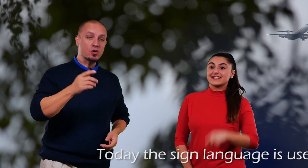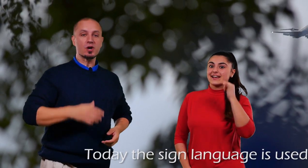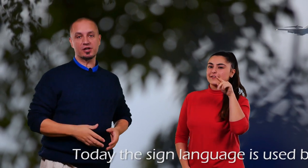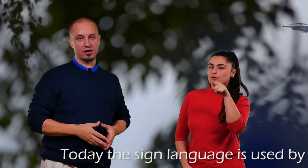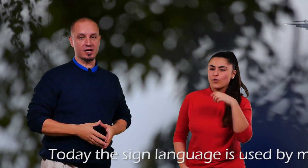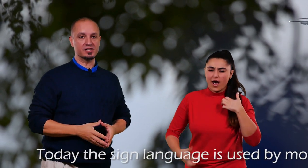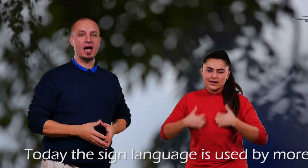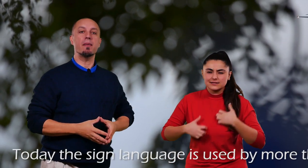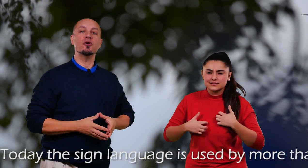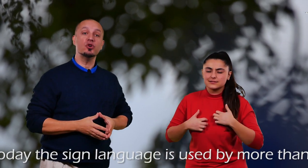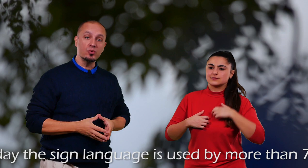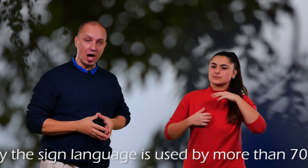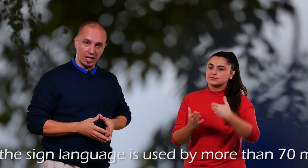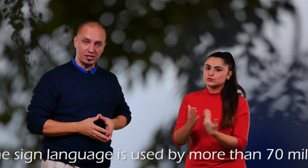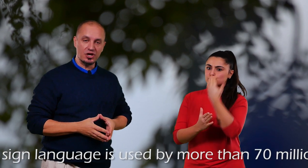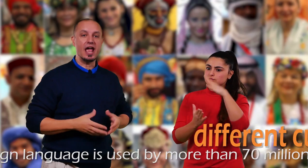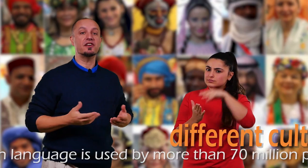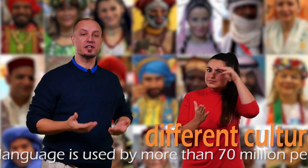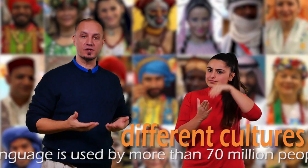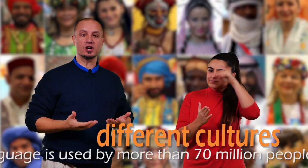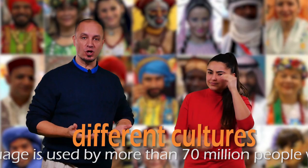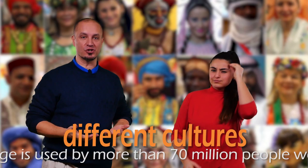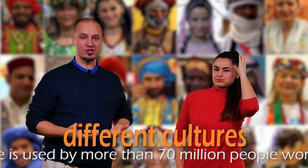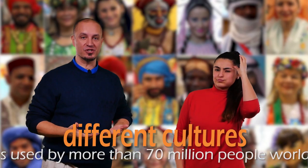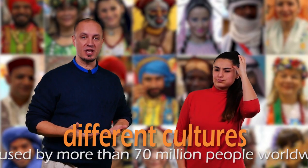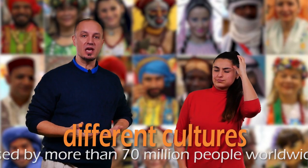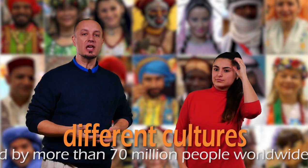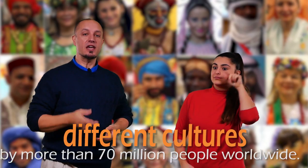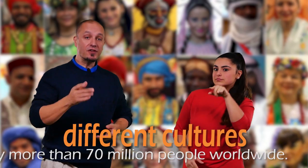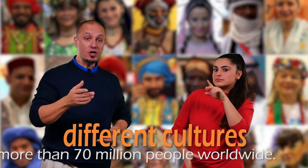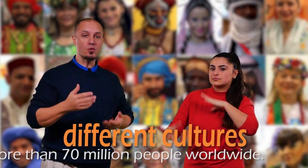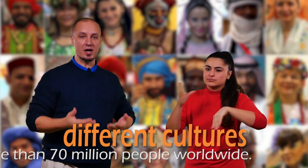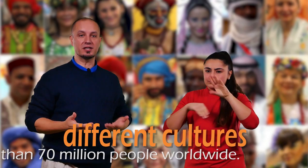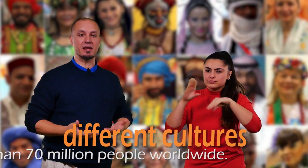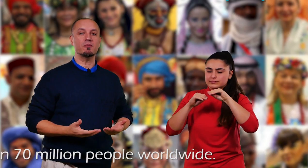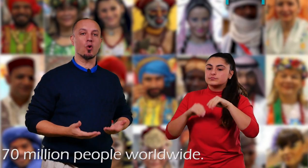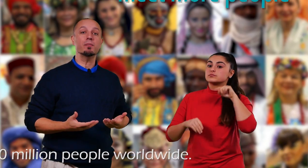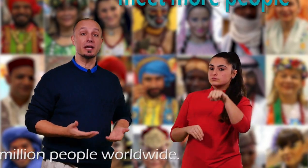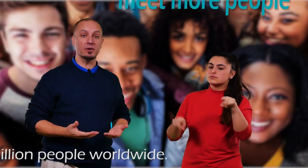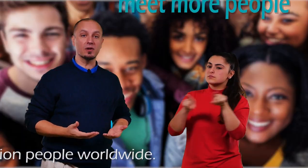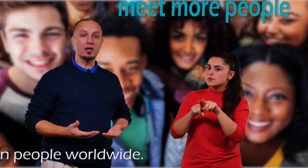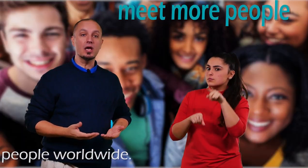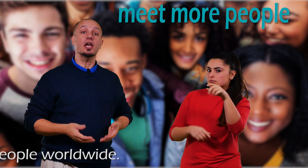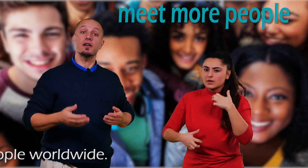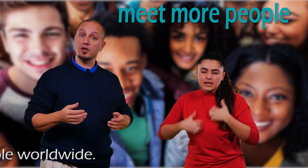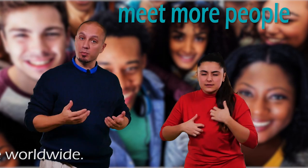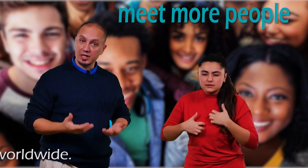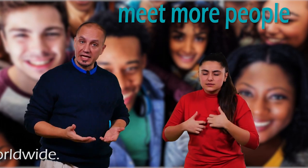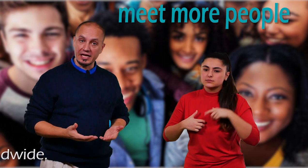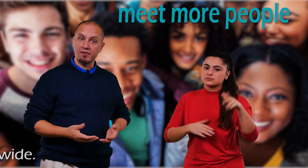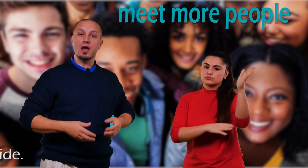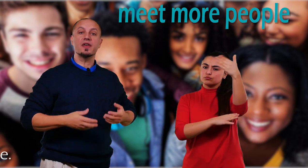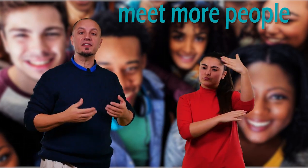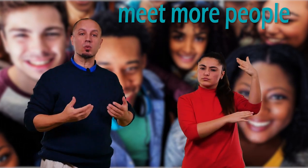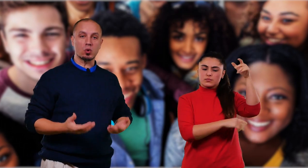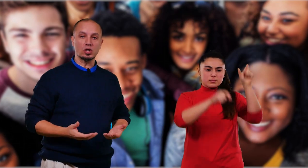If you are curious about new knowledge and different cultures, if you want to meet more people, if you